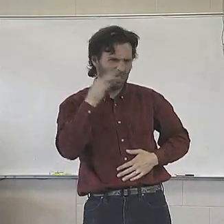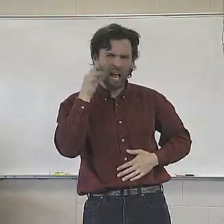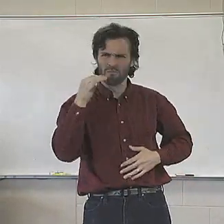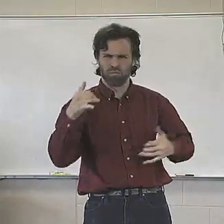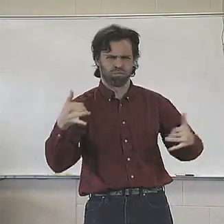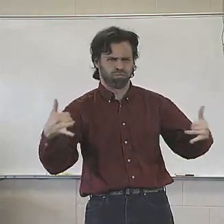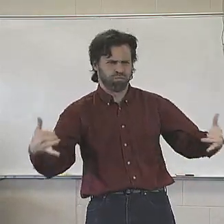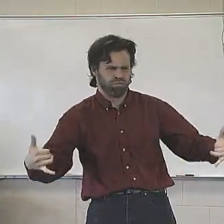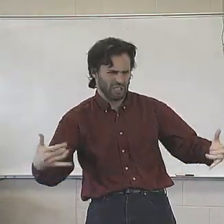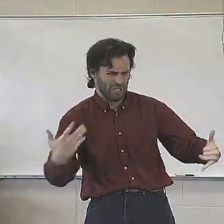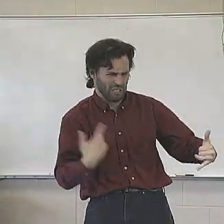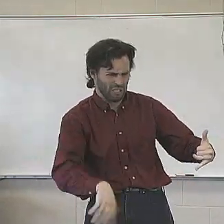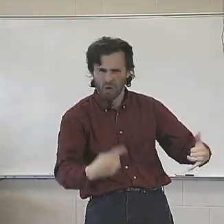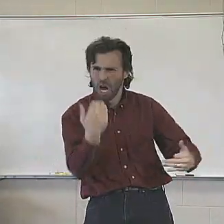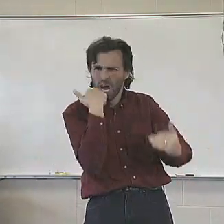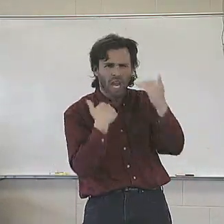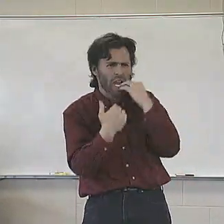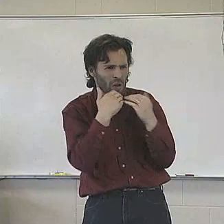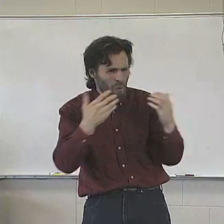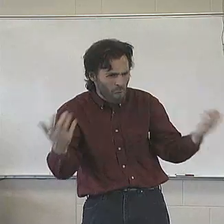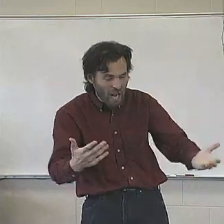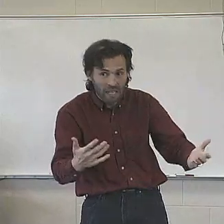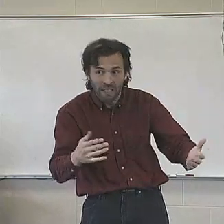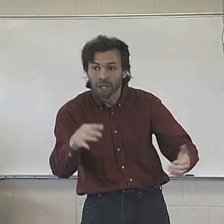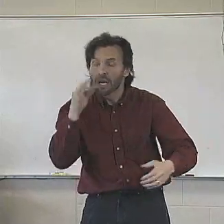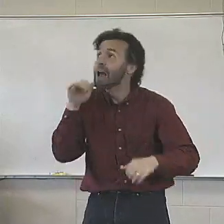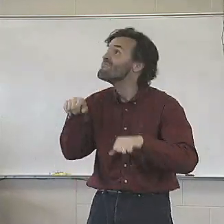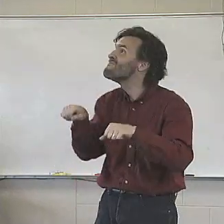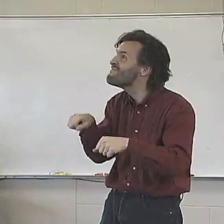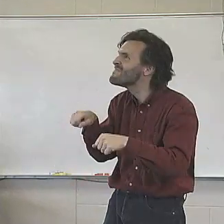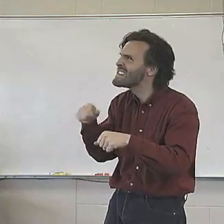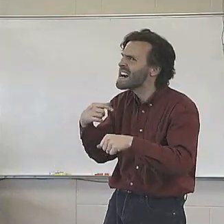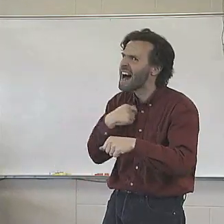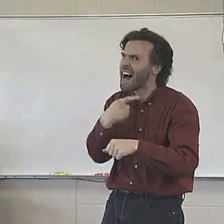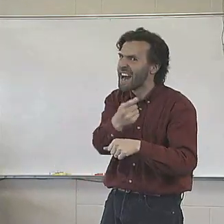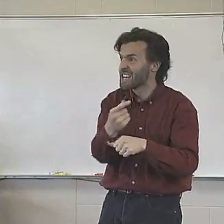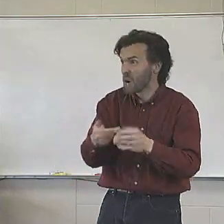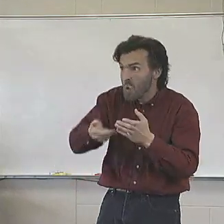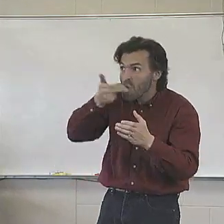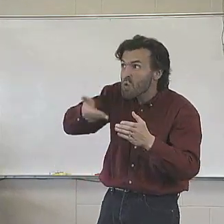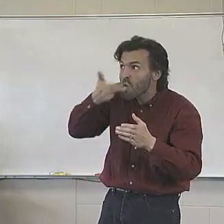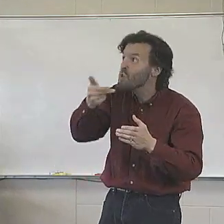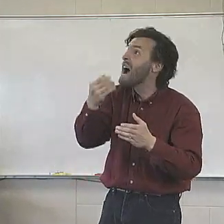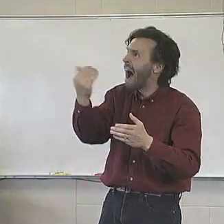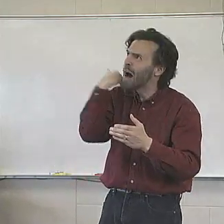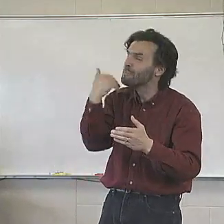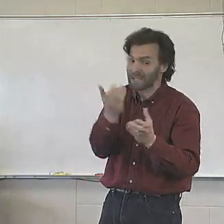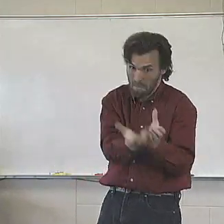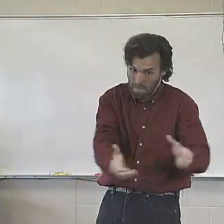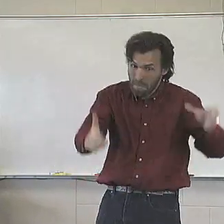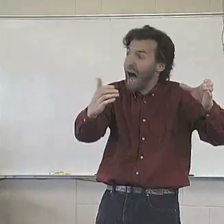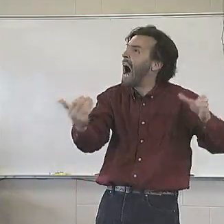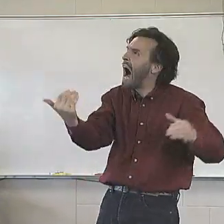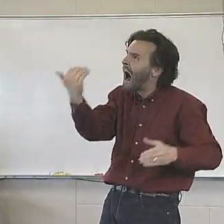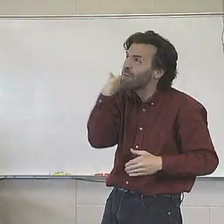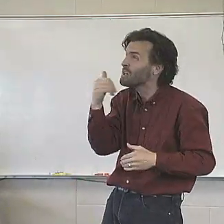very fat. What have you been eating? And the cat said, I ate the gruel and the pot and the old woman